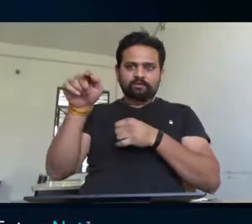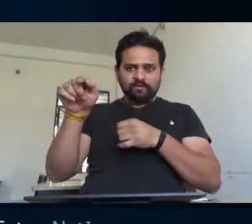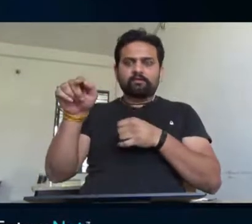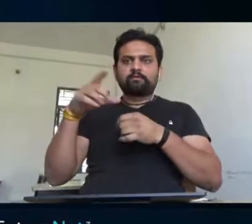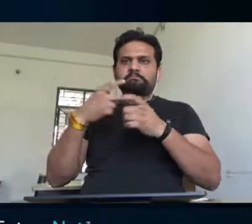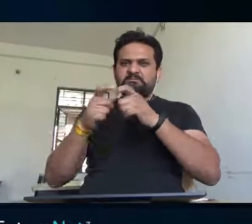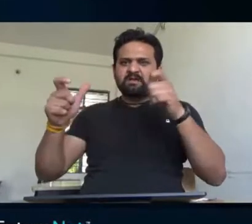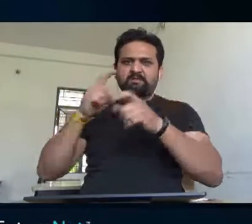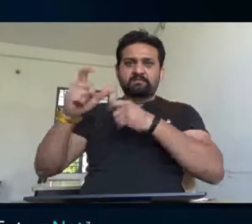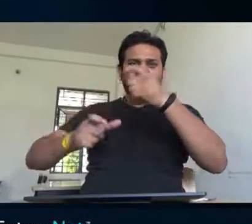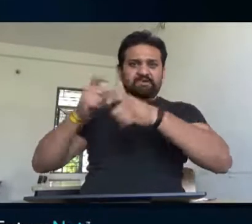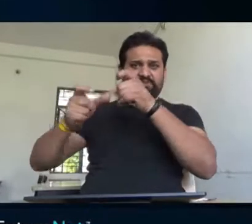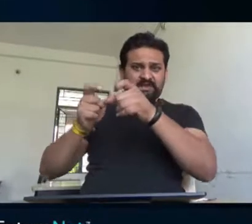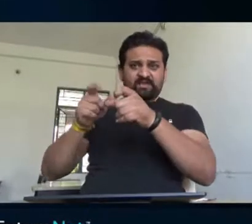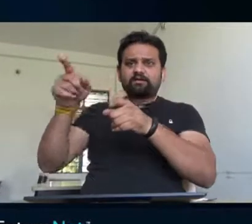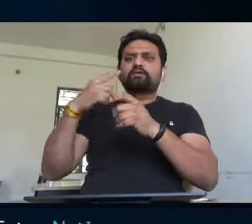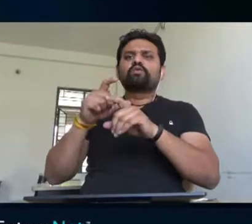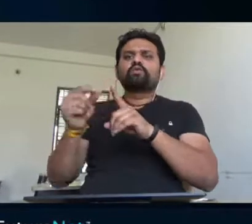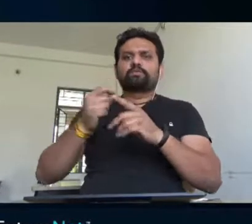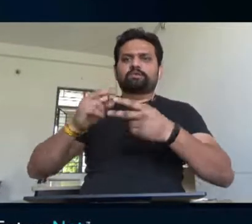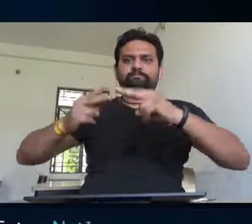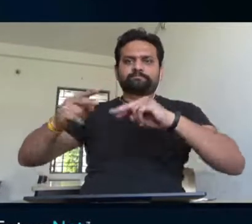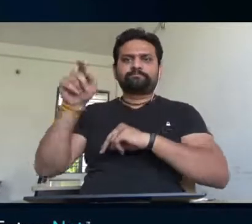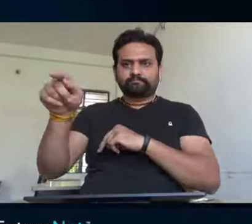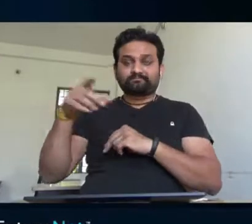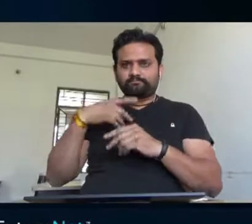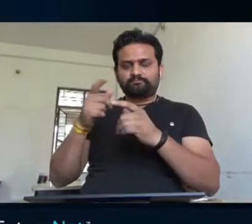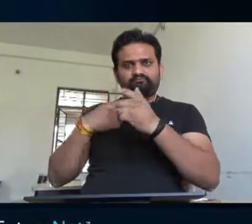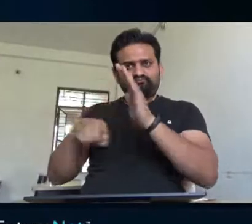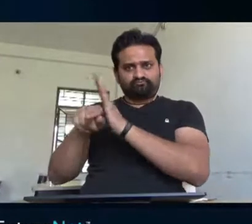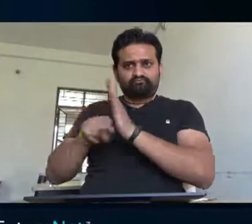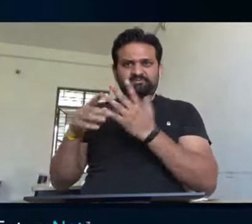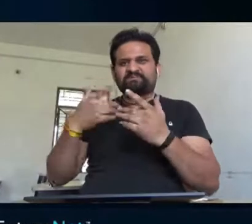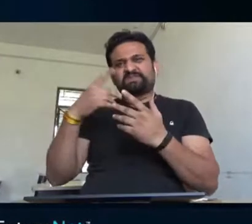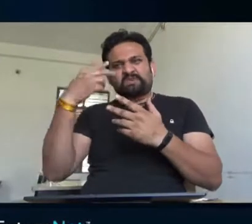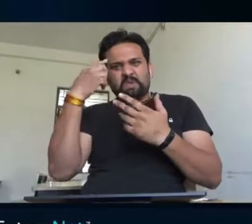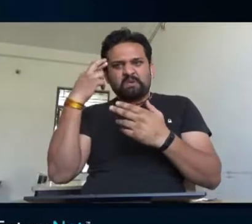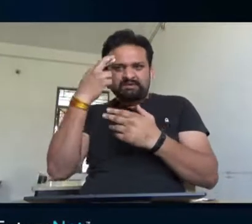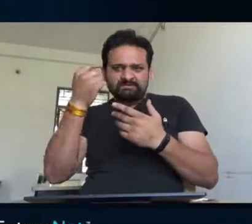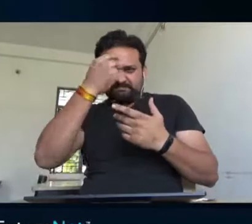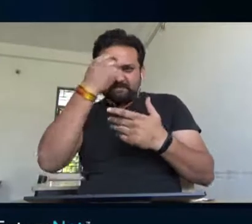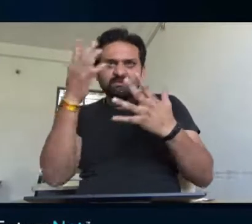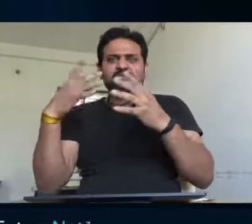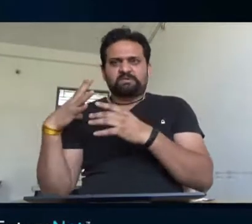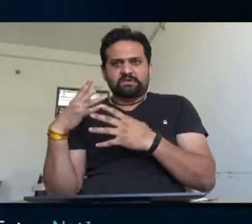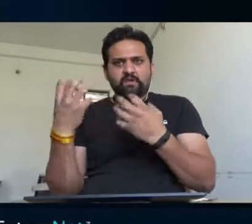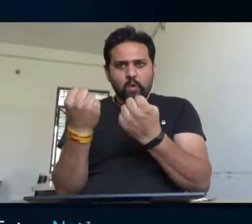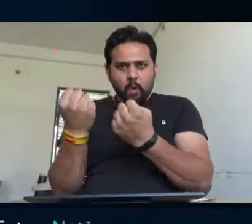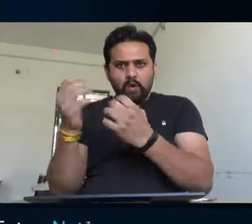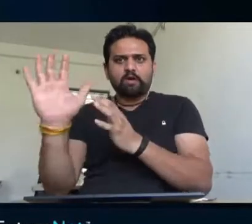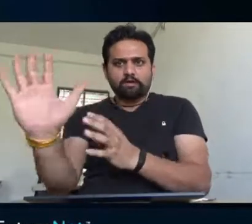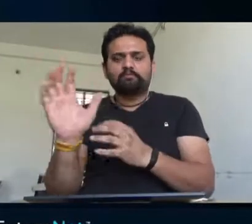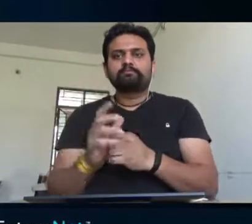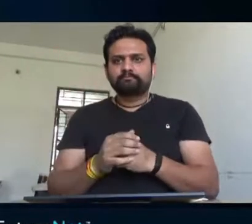Asia world, and the contract is signed. But these big exchangers, I don't know for which reasons, but they need a little bit more time to bring